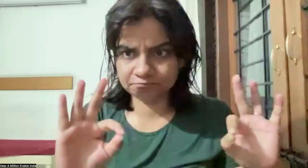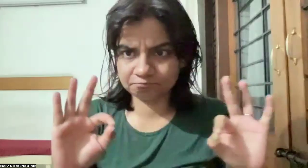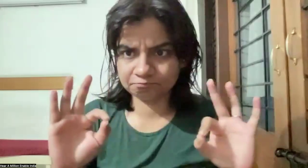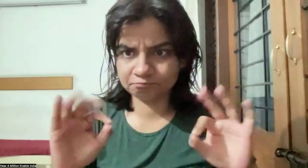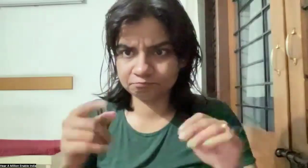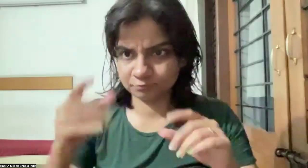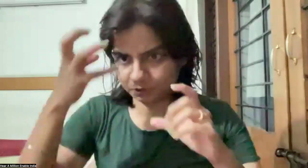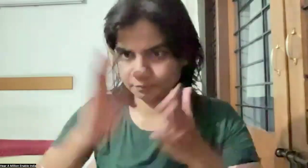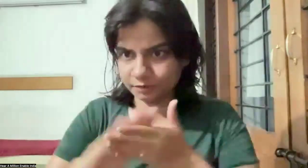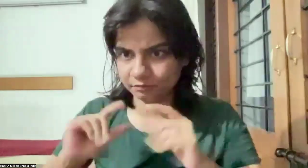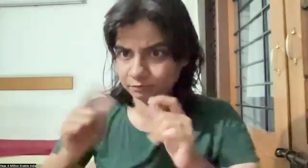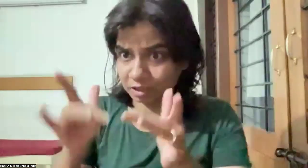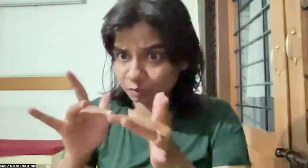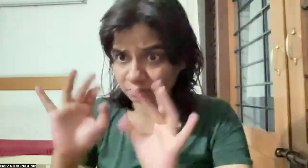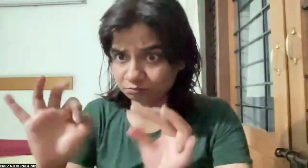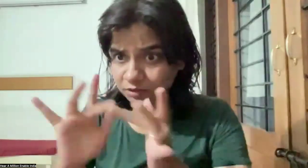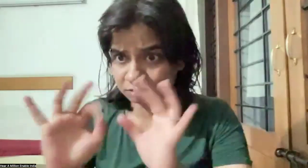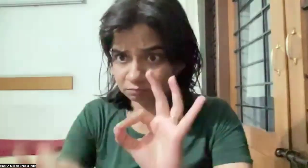Is it done? I think